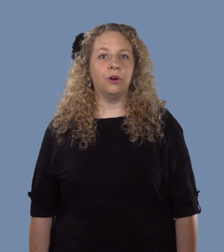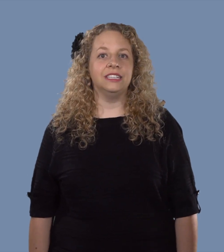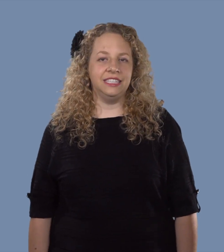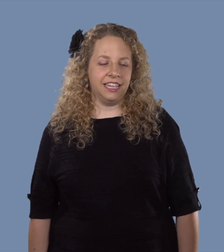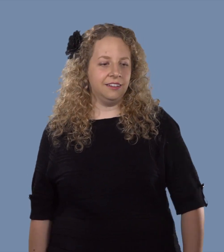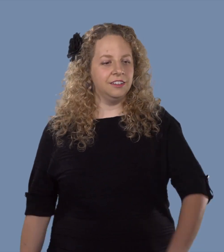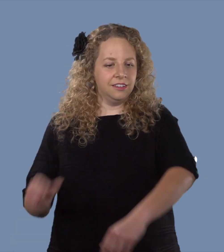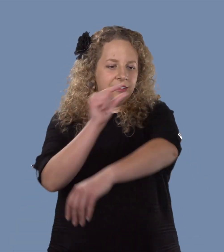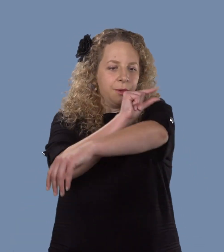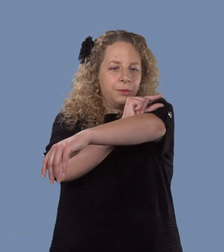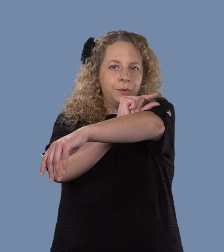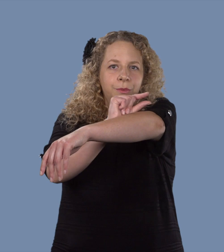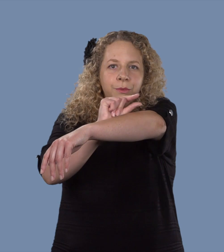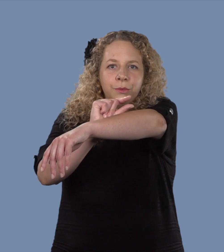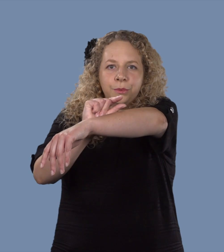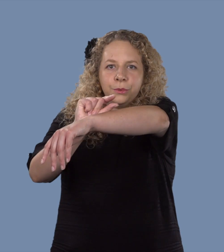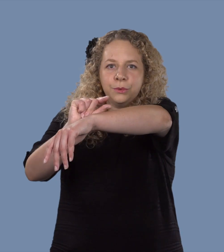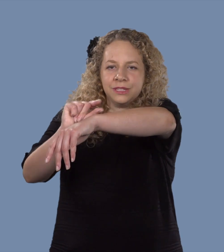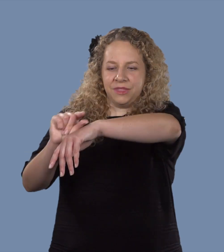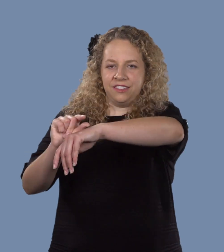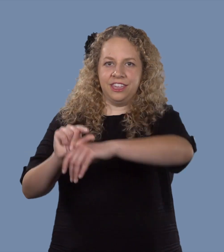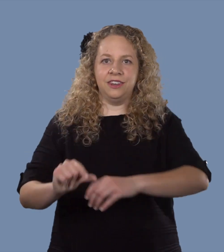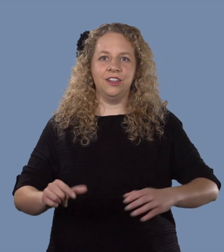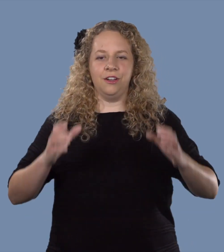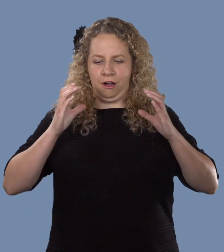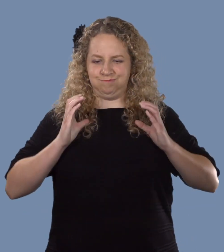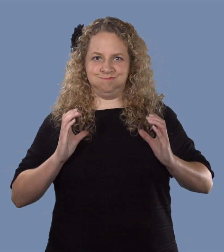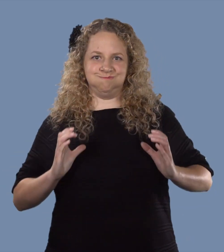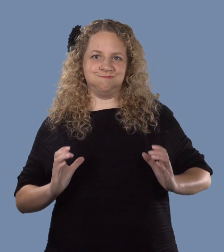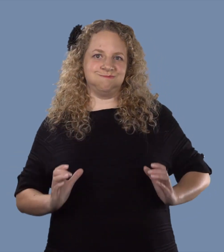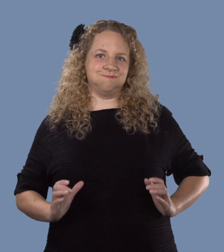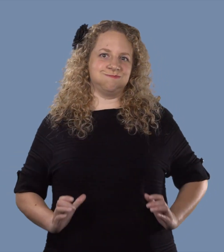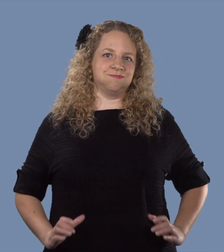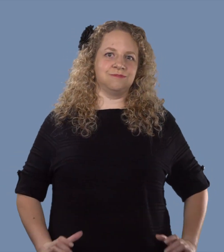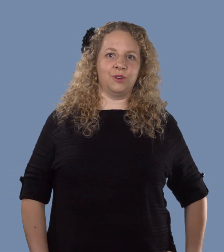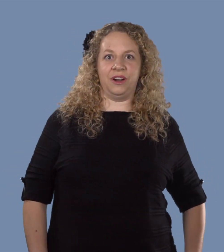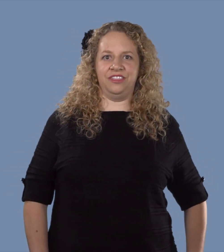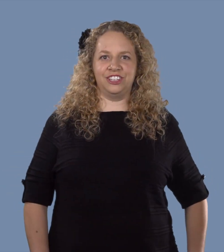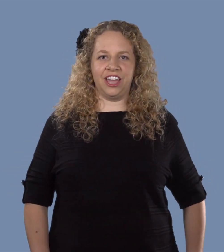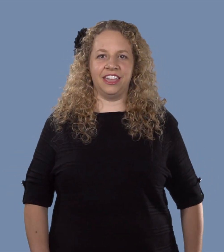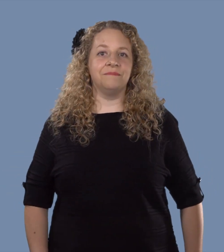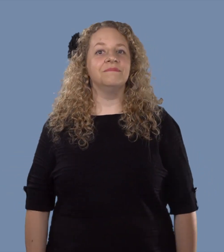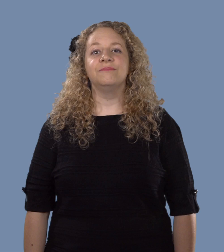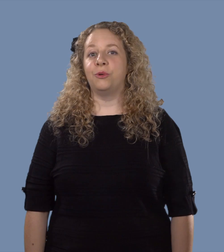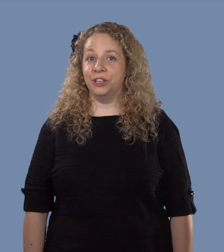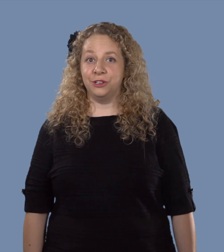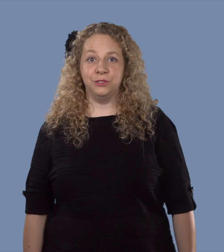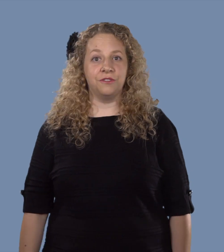or a thick jacket, or you could use a 4 to describe the horizontal stripes that it has. You could use a B classifier